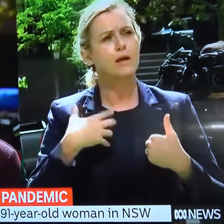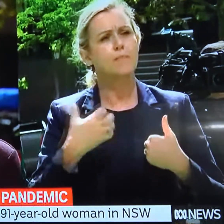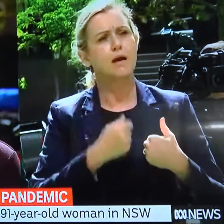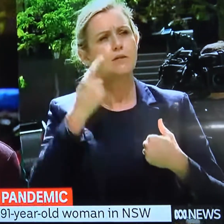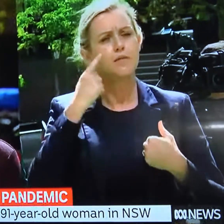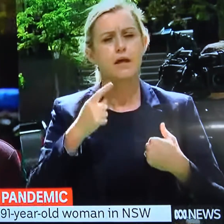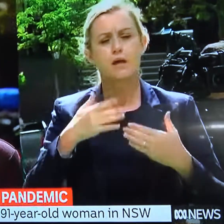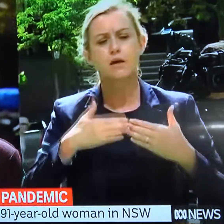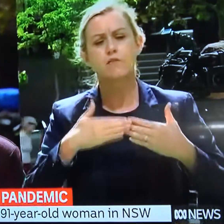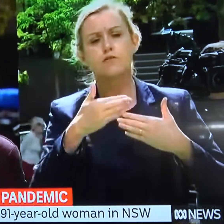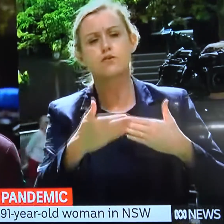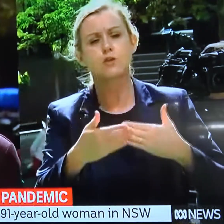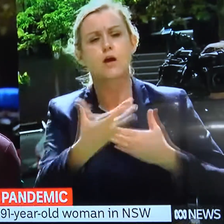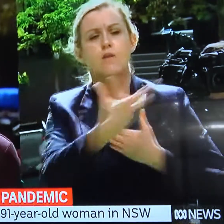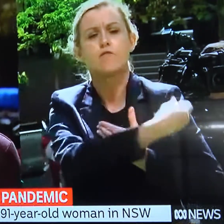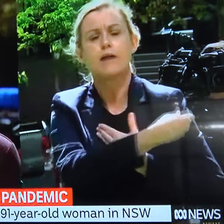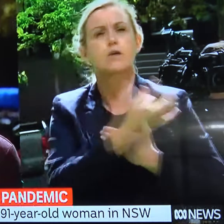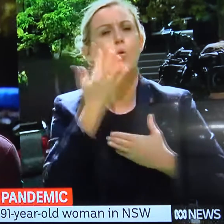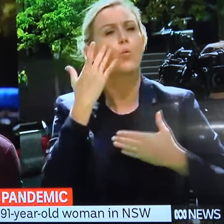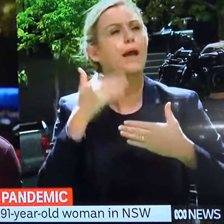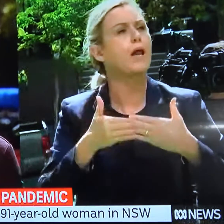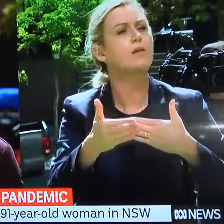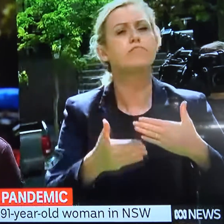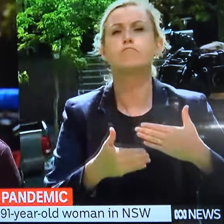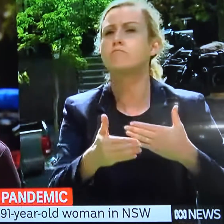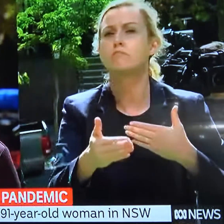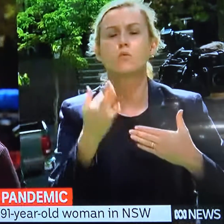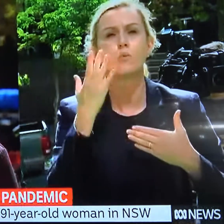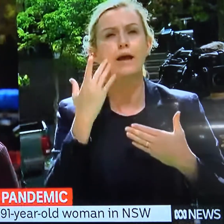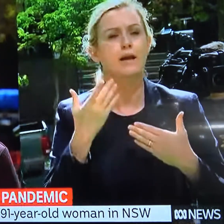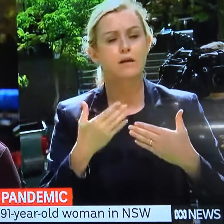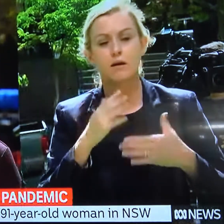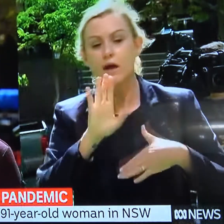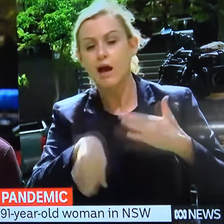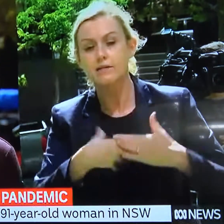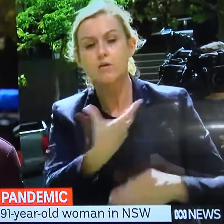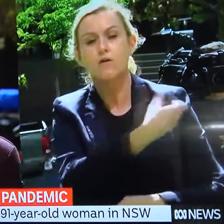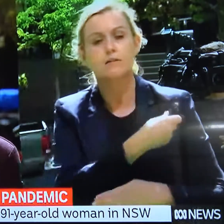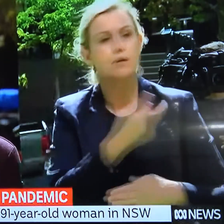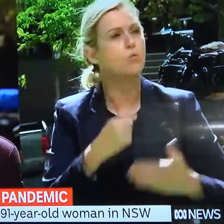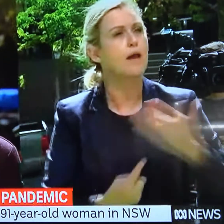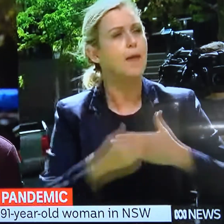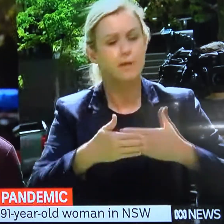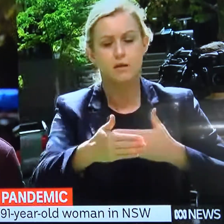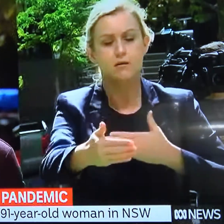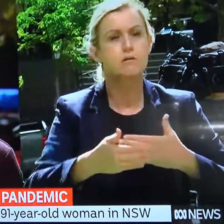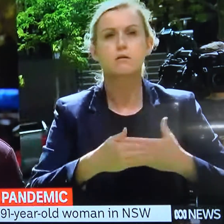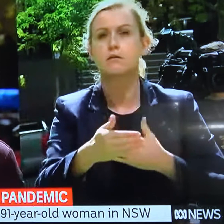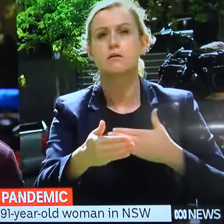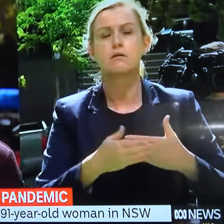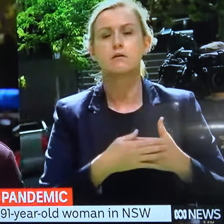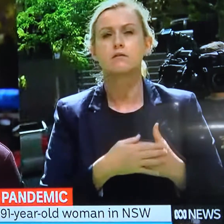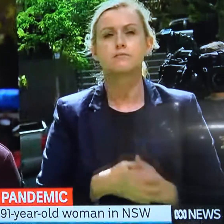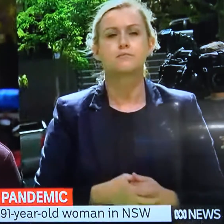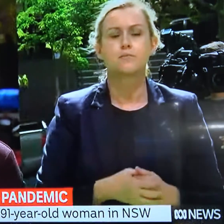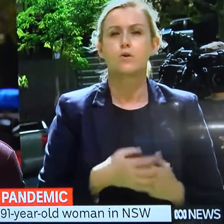when will a vaccine be available, how we will navigate our role through that, where is the optimum settings. As the